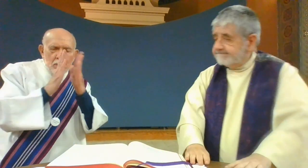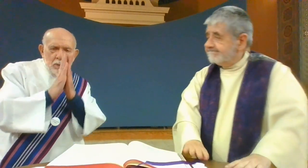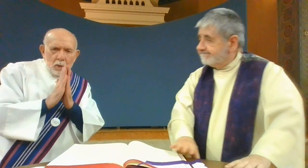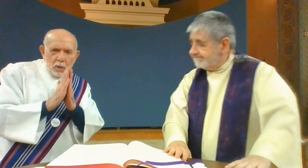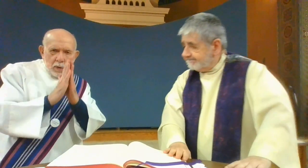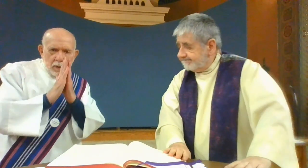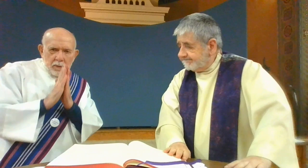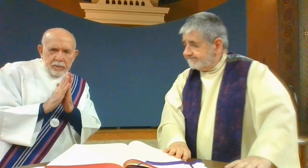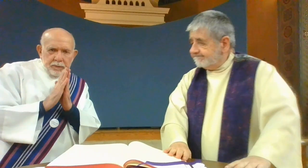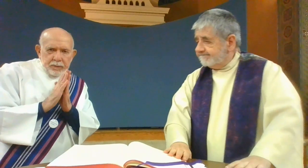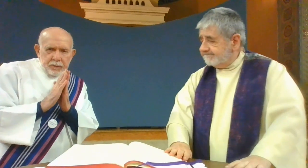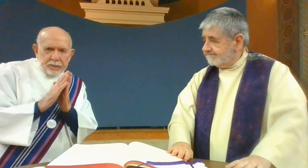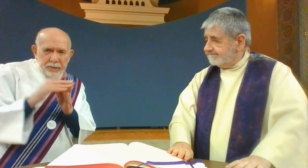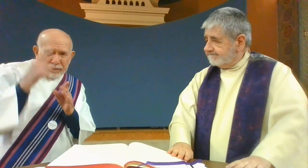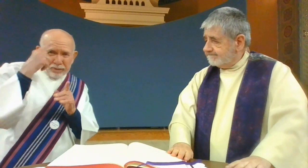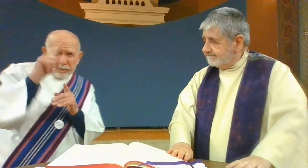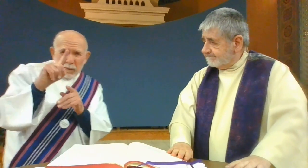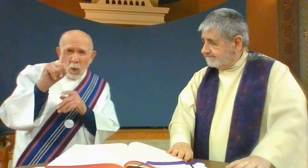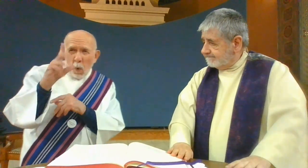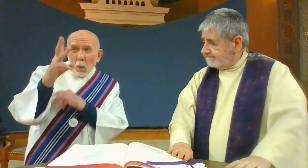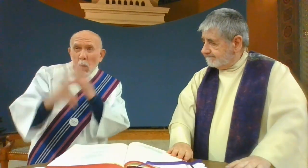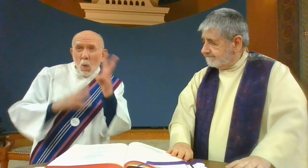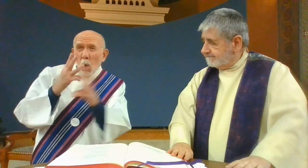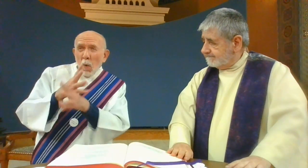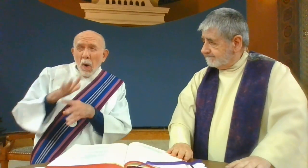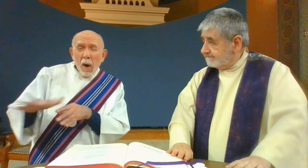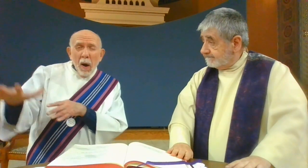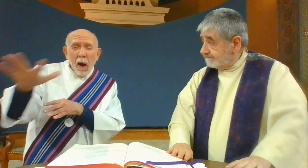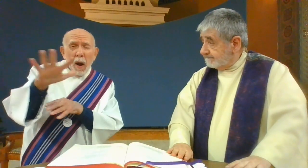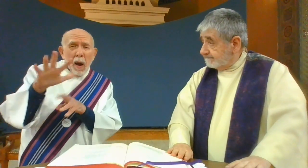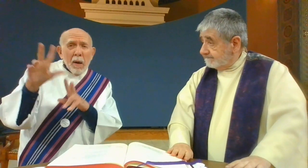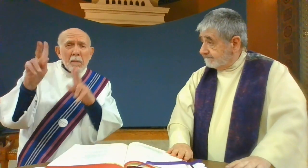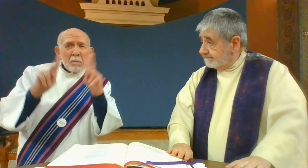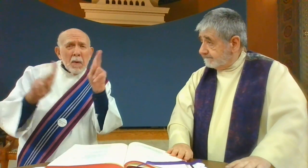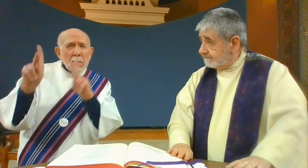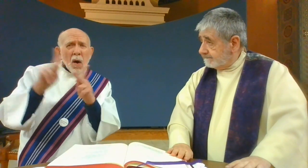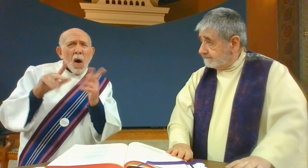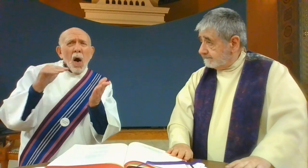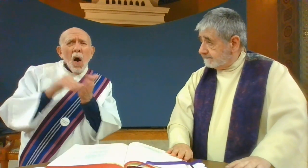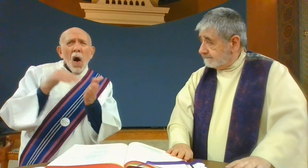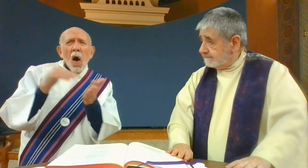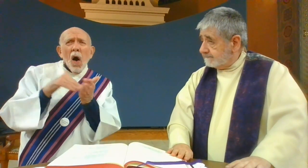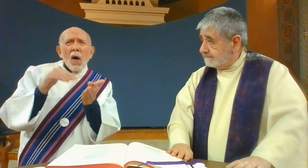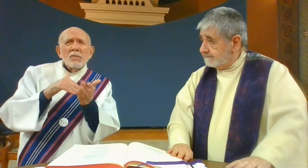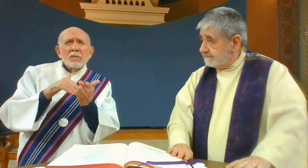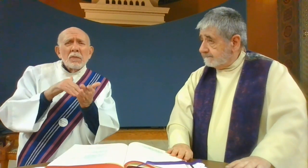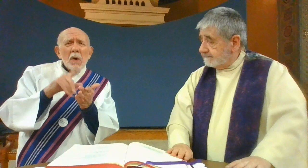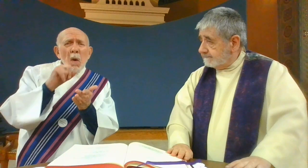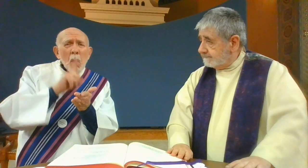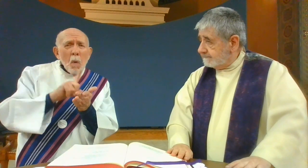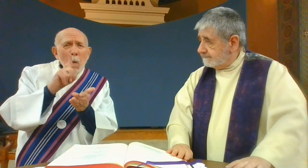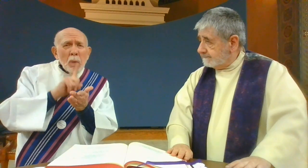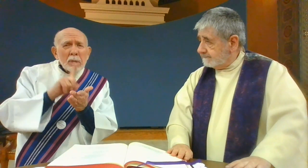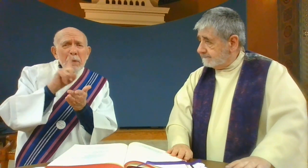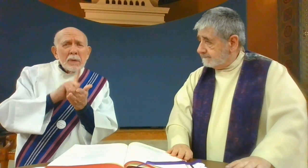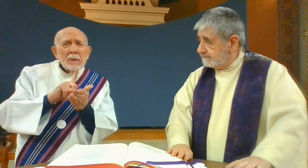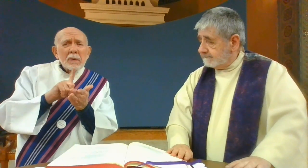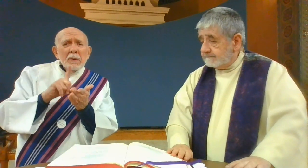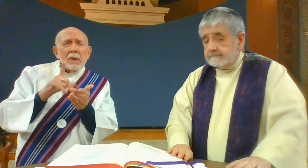Lord, receive our prayers for the world and the people who often feel